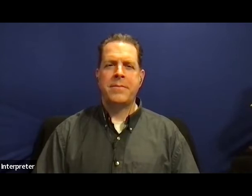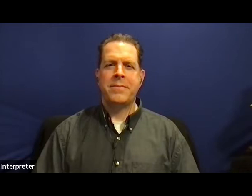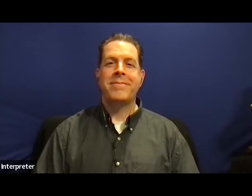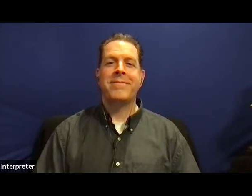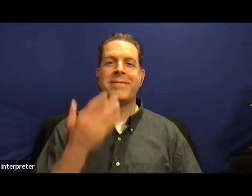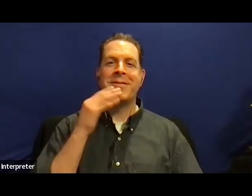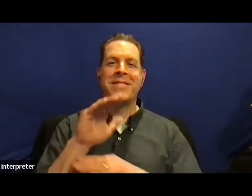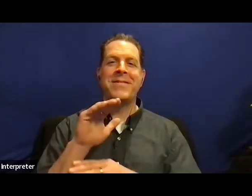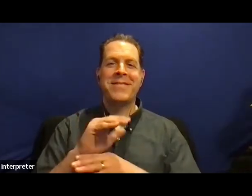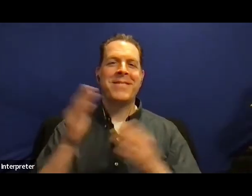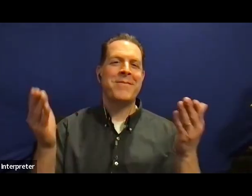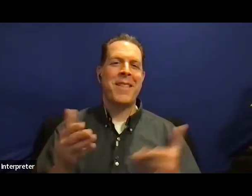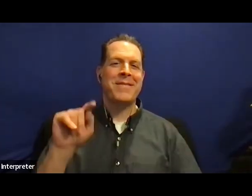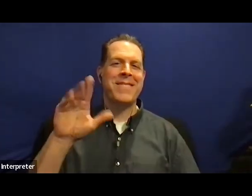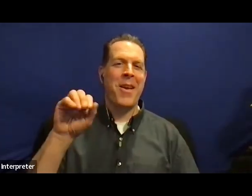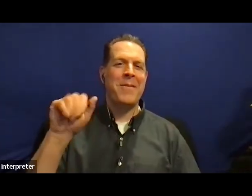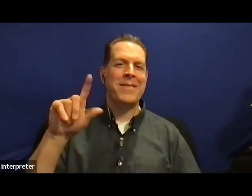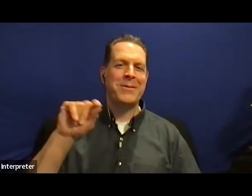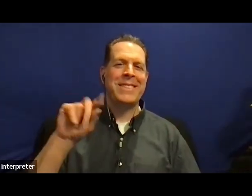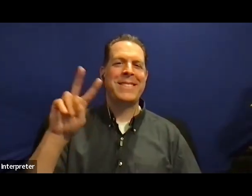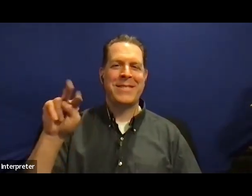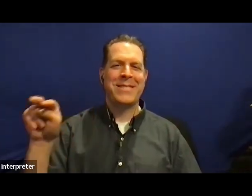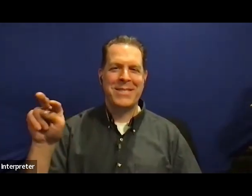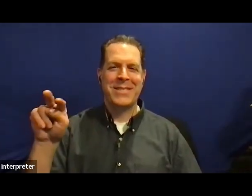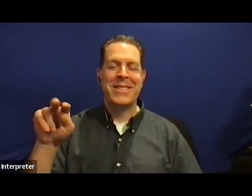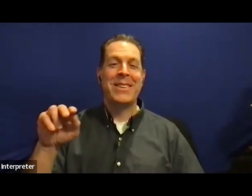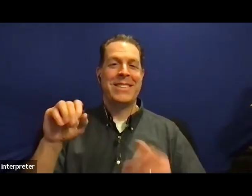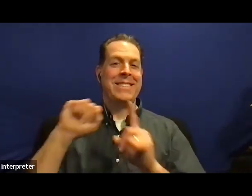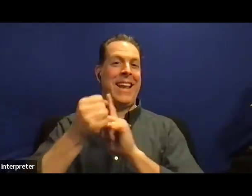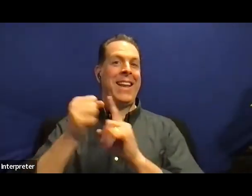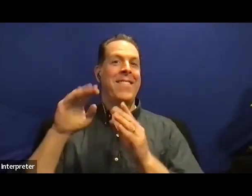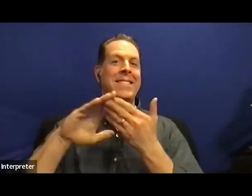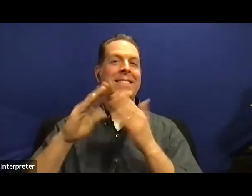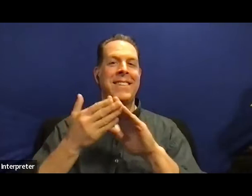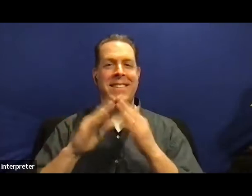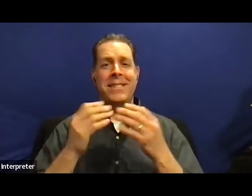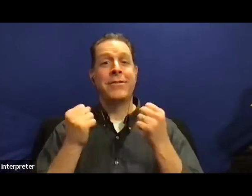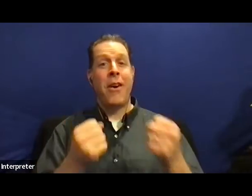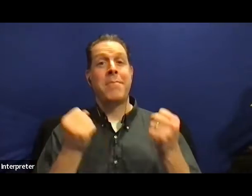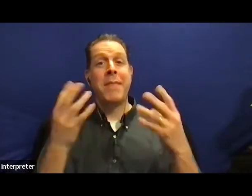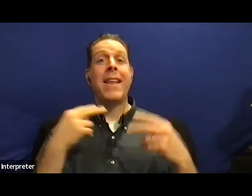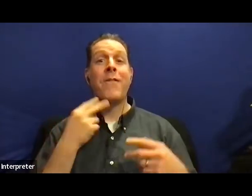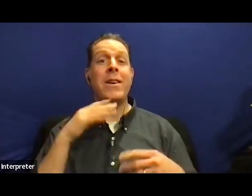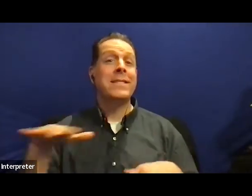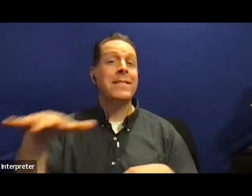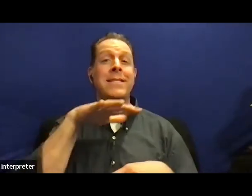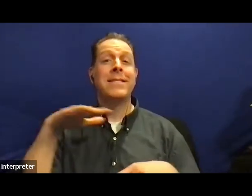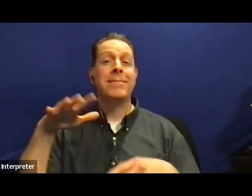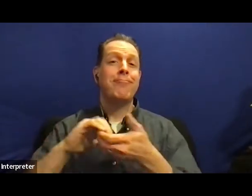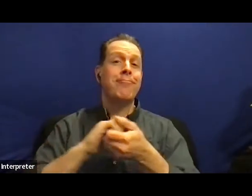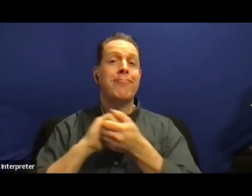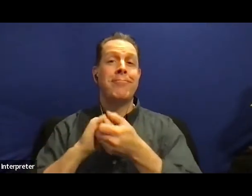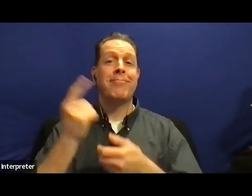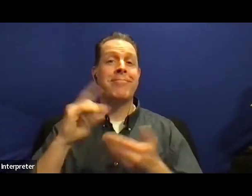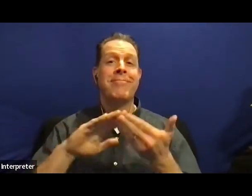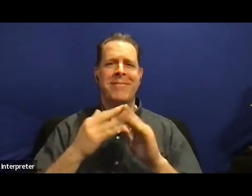Good evening and welcome to Tacoma's 2022 State of the City, Stronger, Many Voices, One Community. My name is Kevin